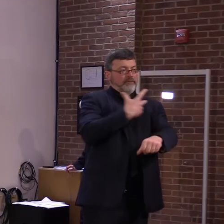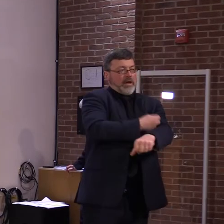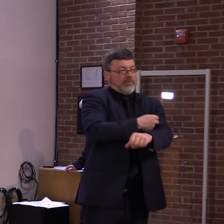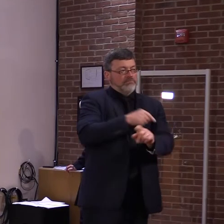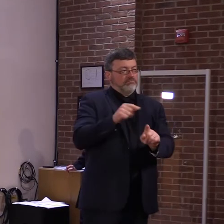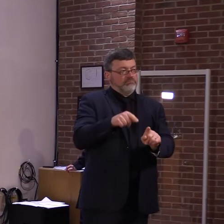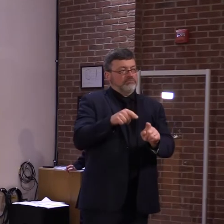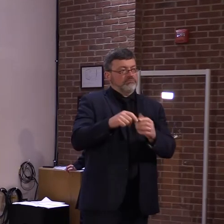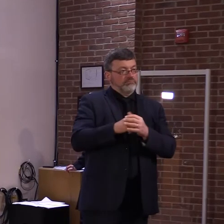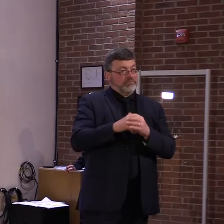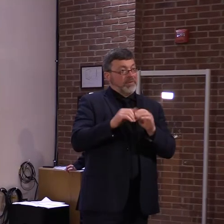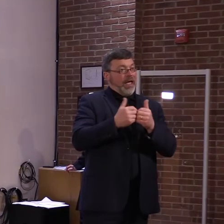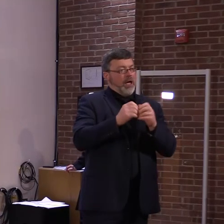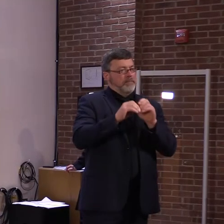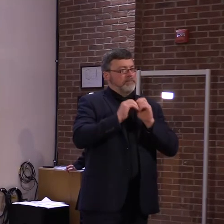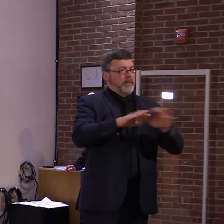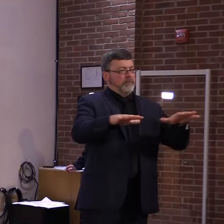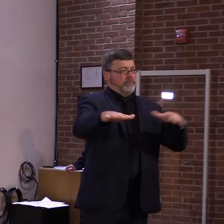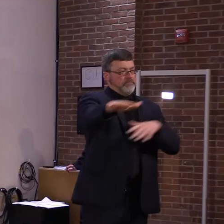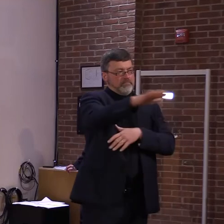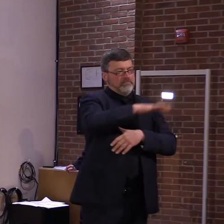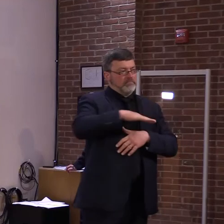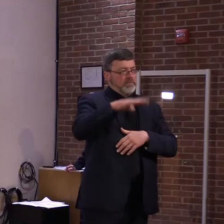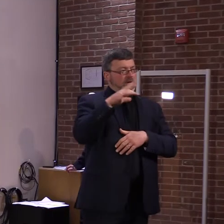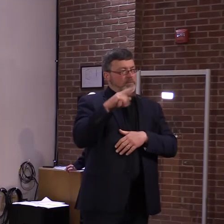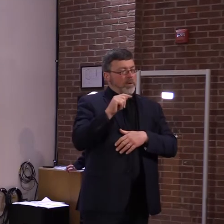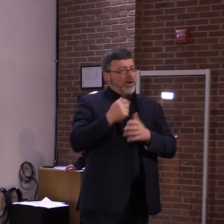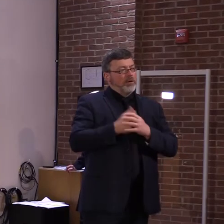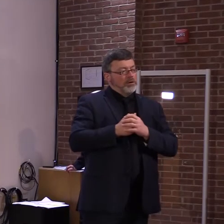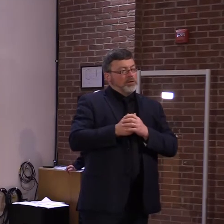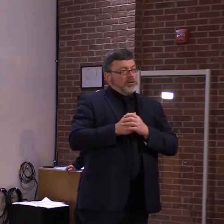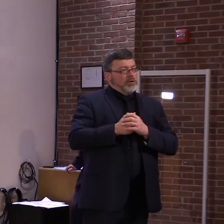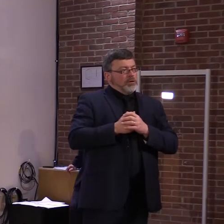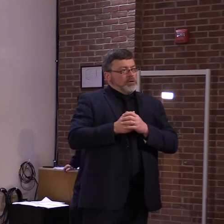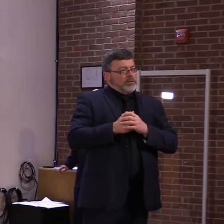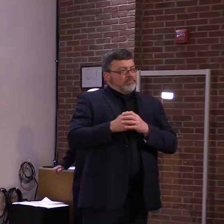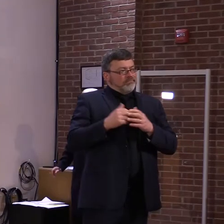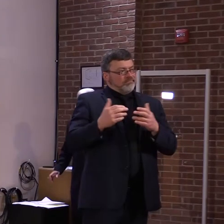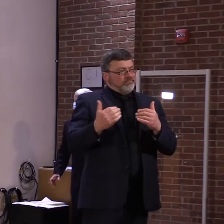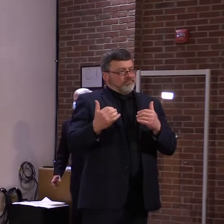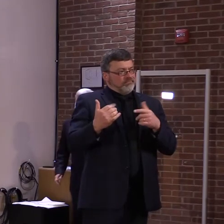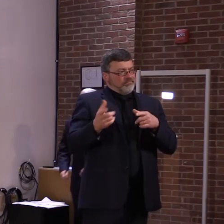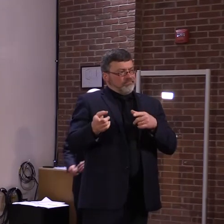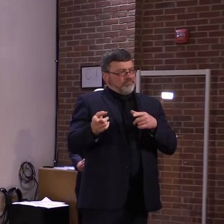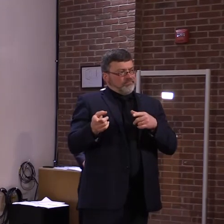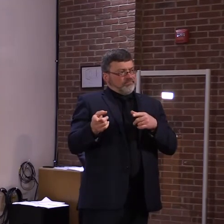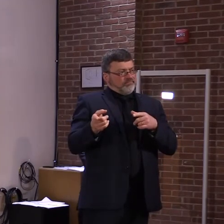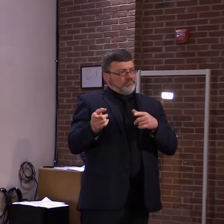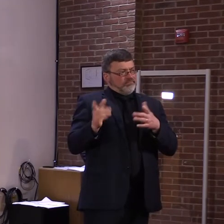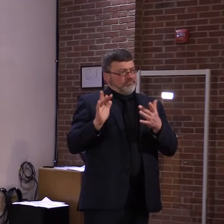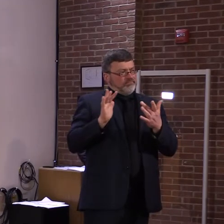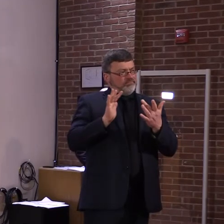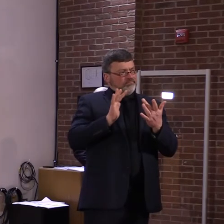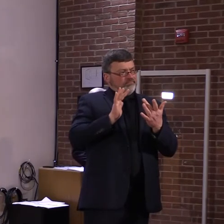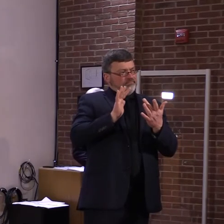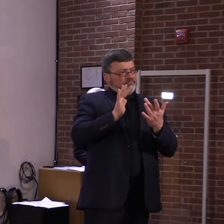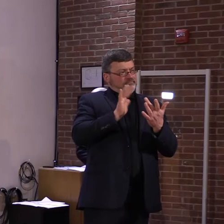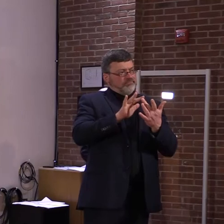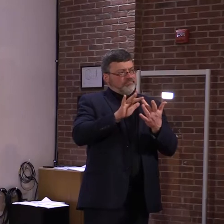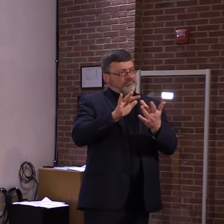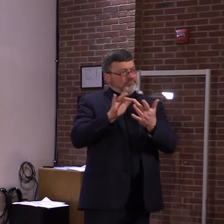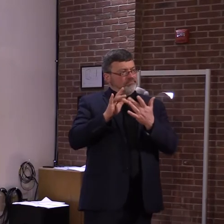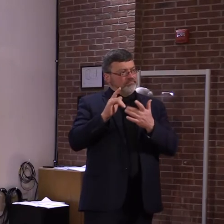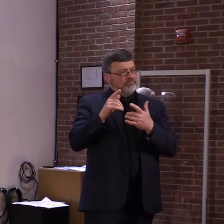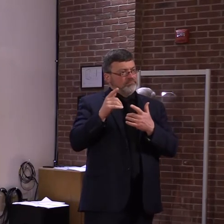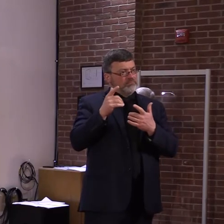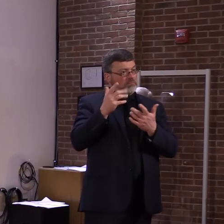Are you considering at all reaching out to employers or workplaces to just bring the vaccine directly to where people